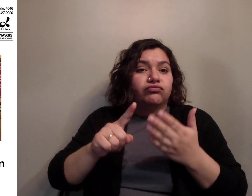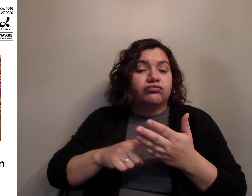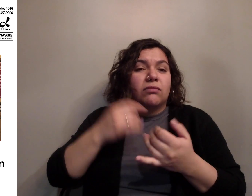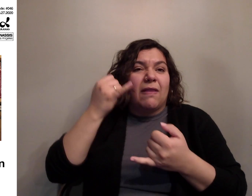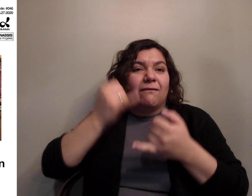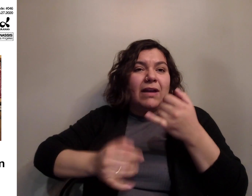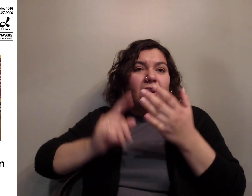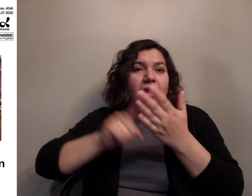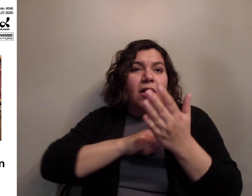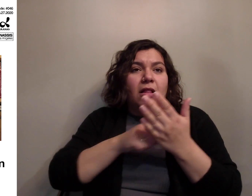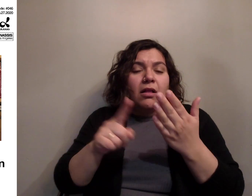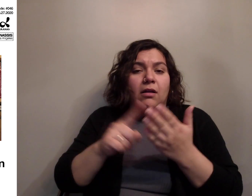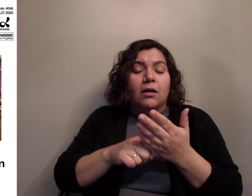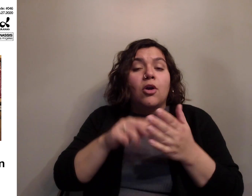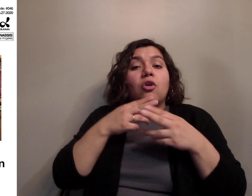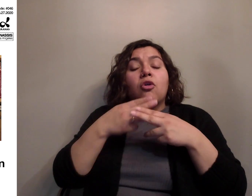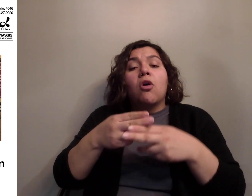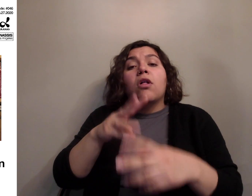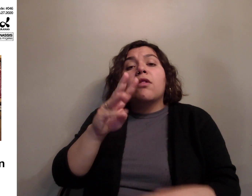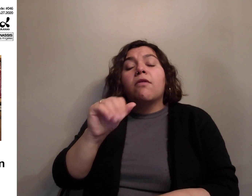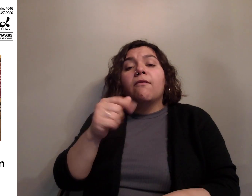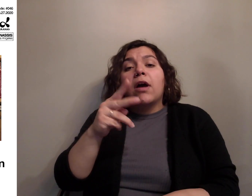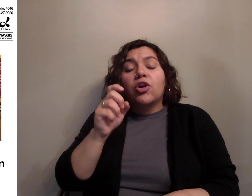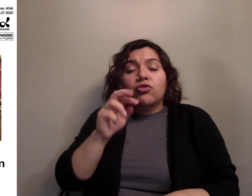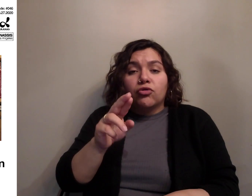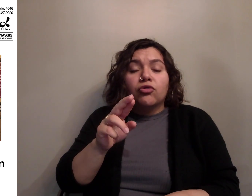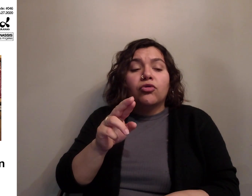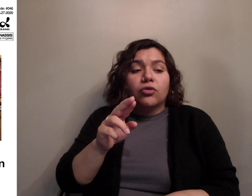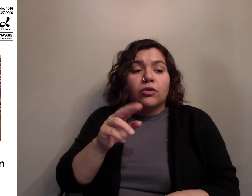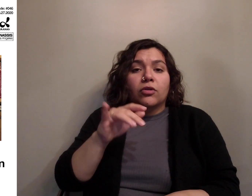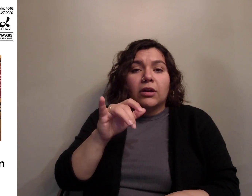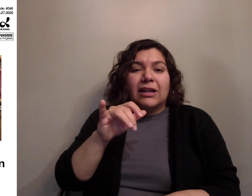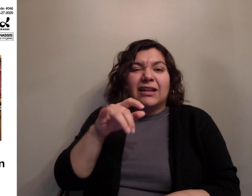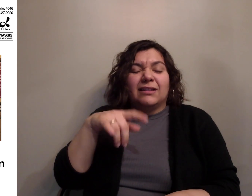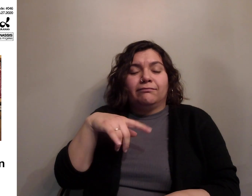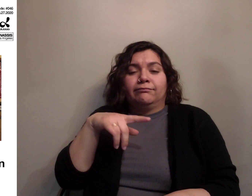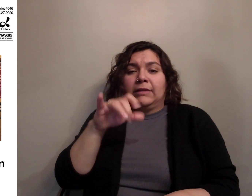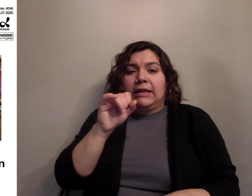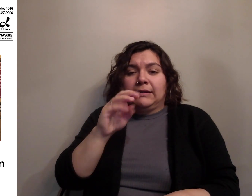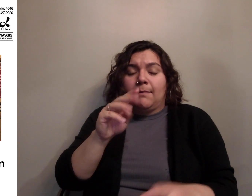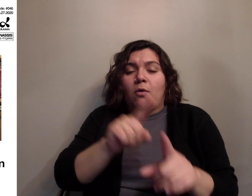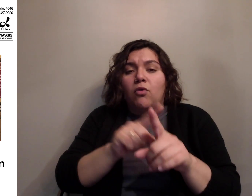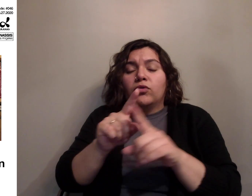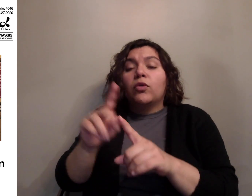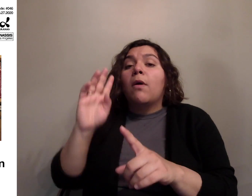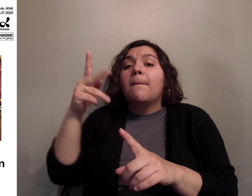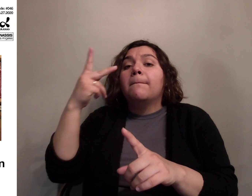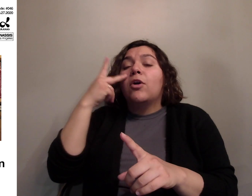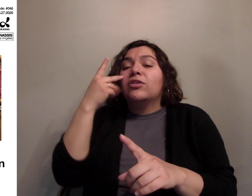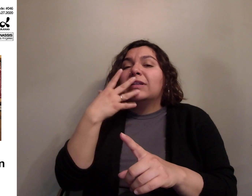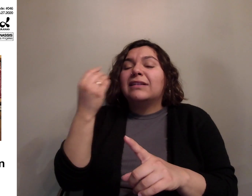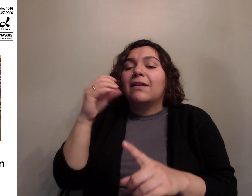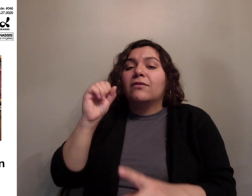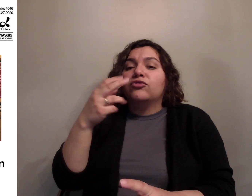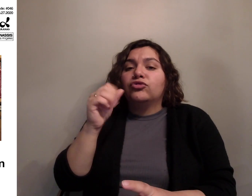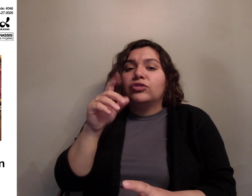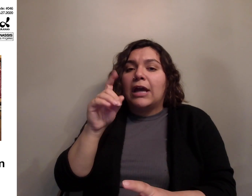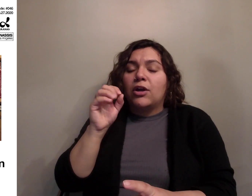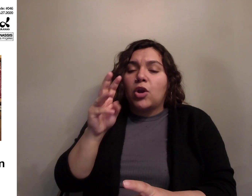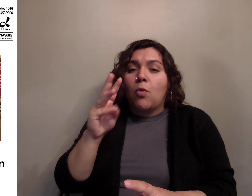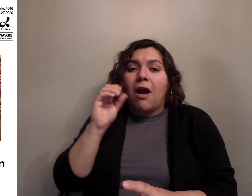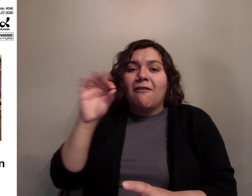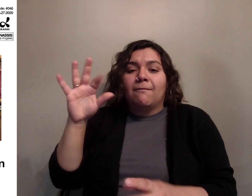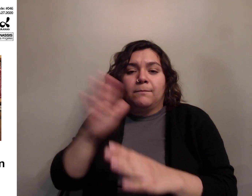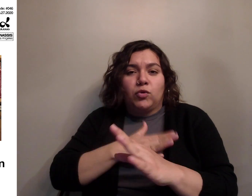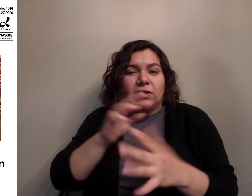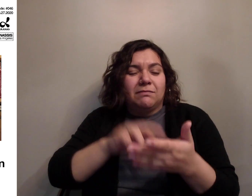the very final corrections on now, it's called Wagnerism, Art and Politics in the Shadow of Music. And it's a study